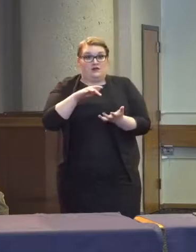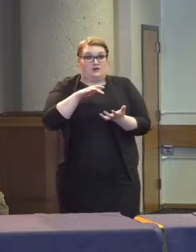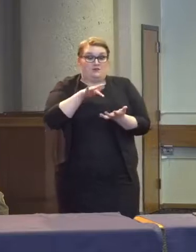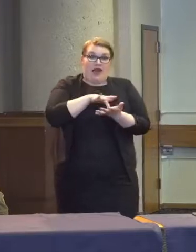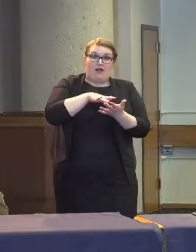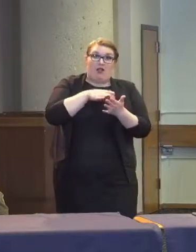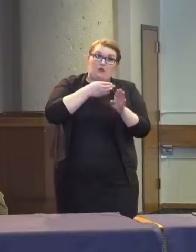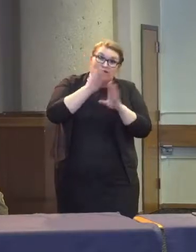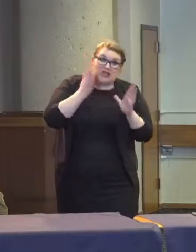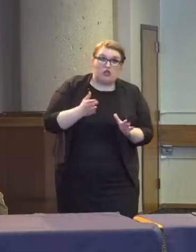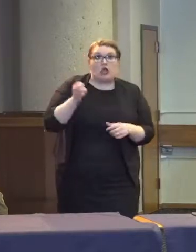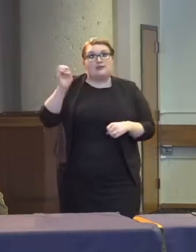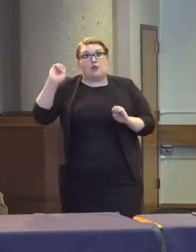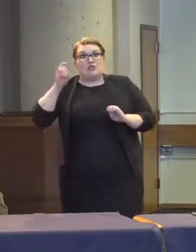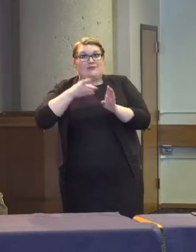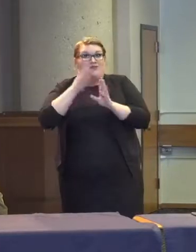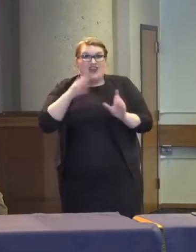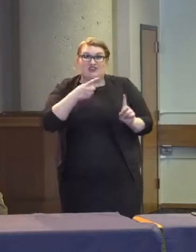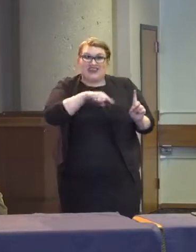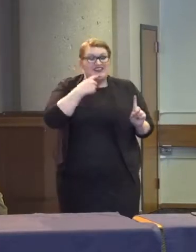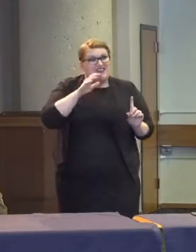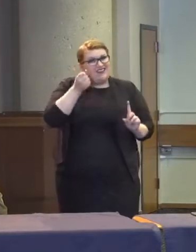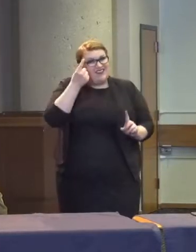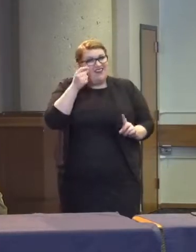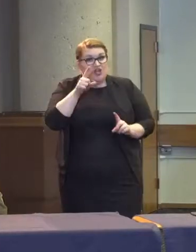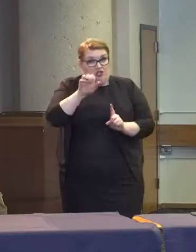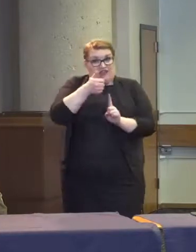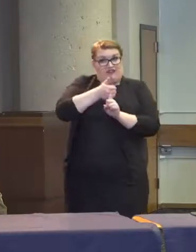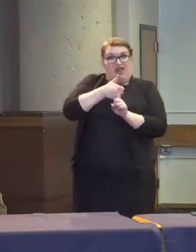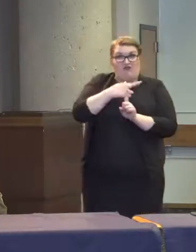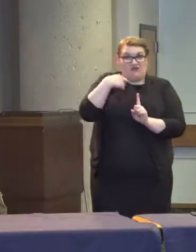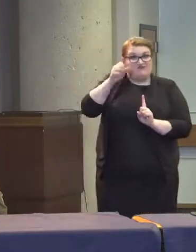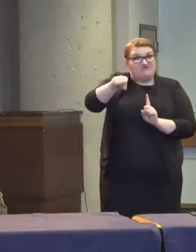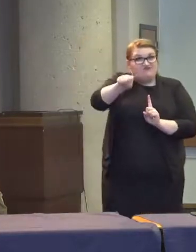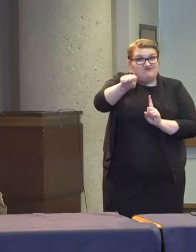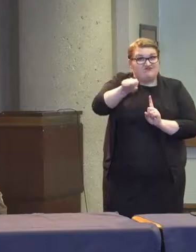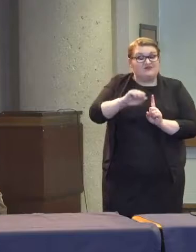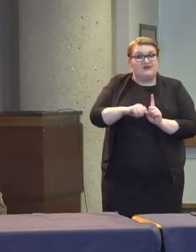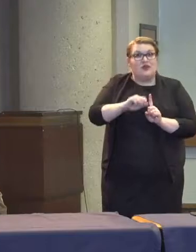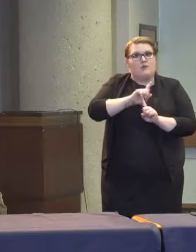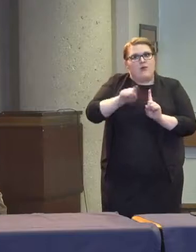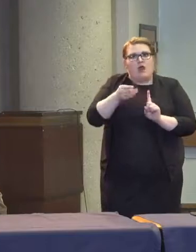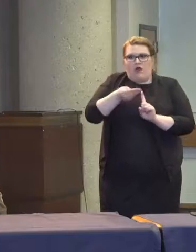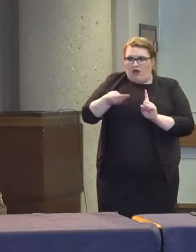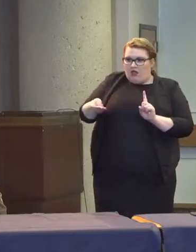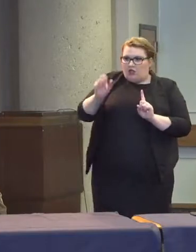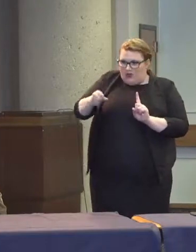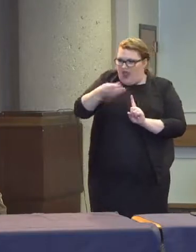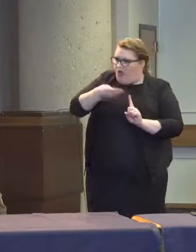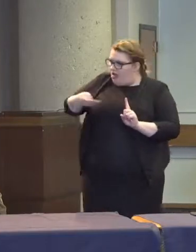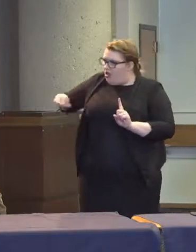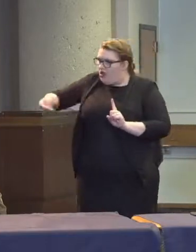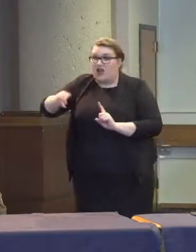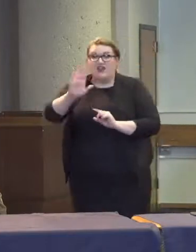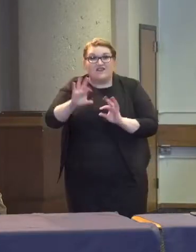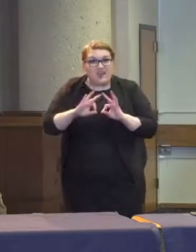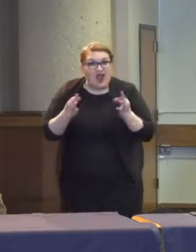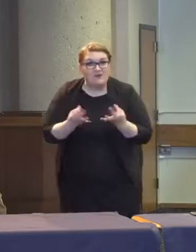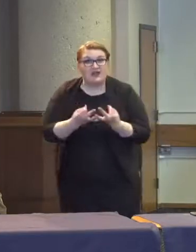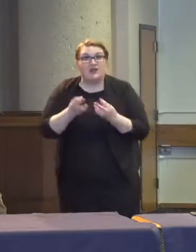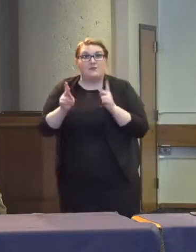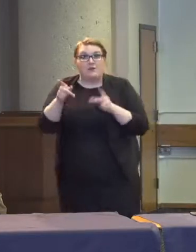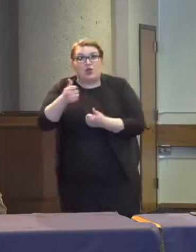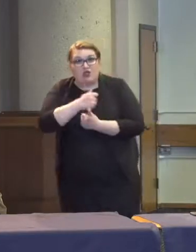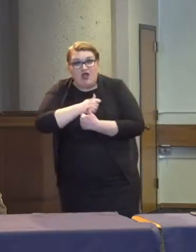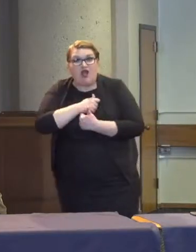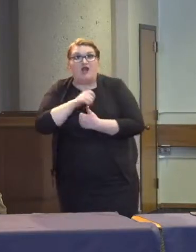professionals and the emergency professionals have said, you're not only putting yourself at risk, you're putting those you love and care about in your home at risk, your